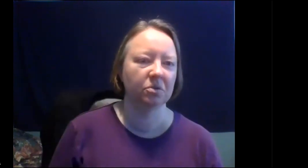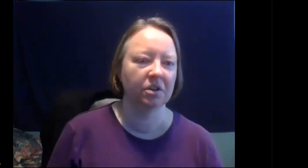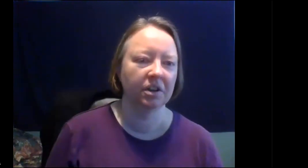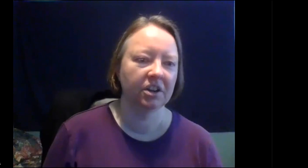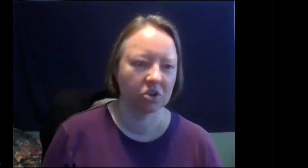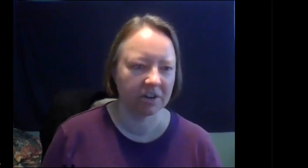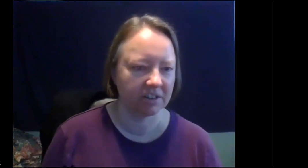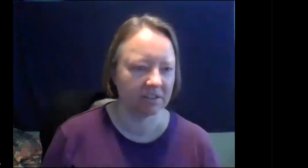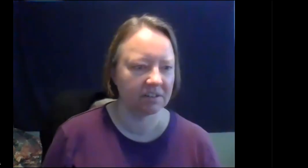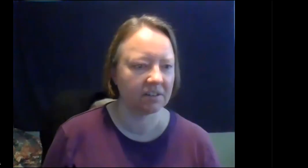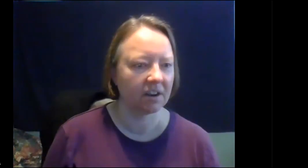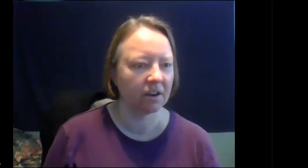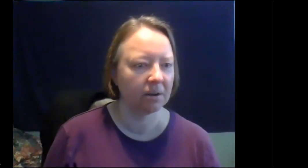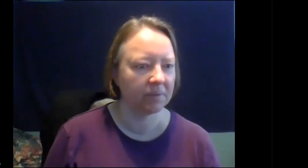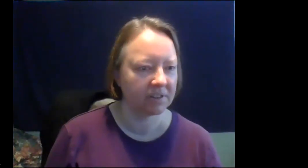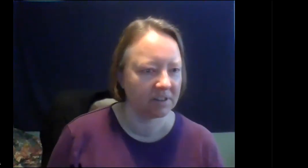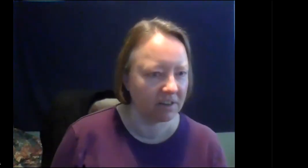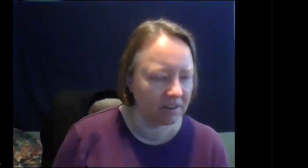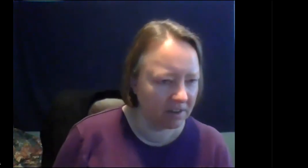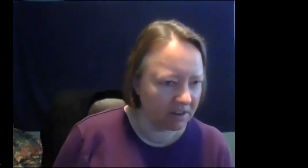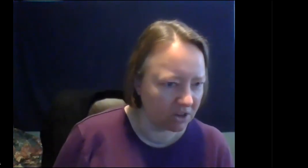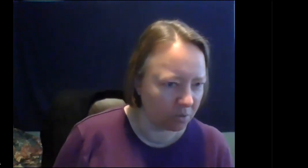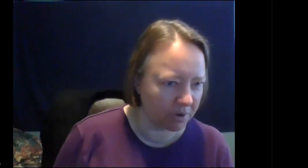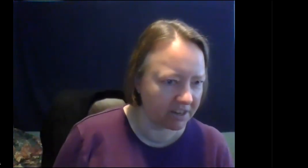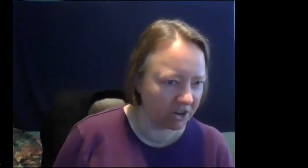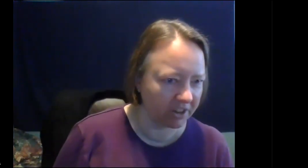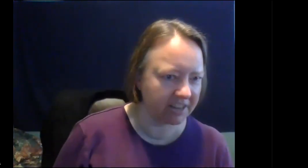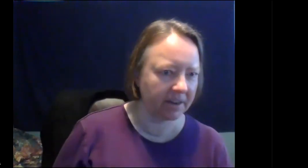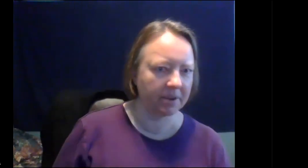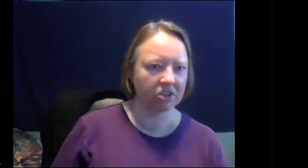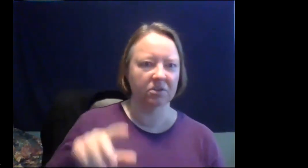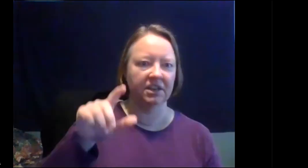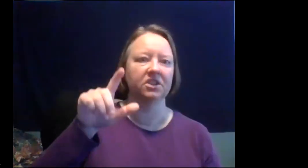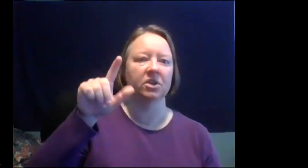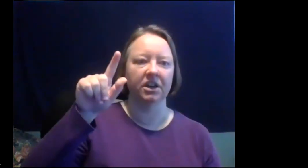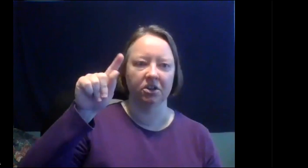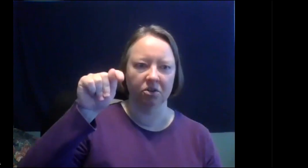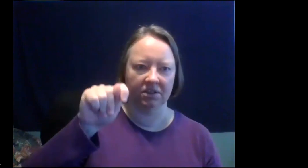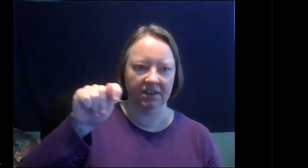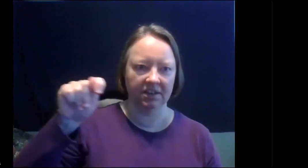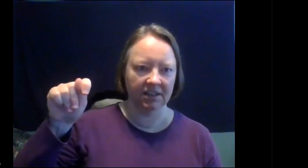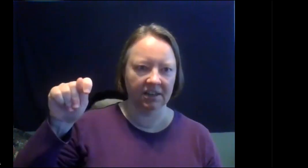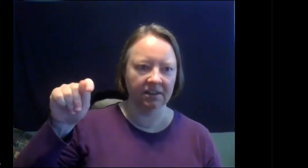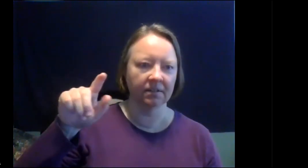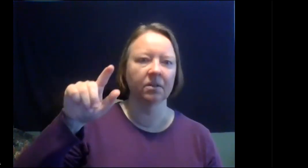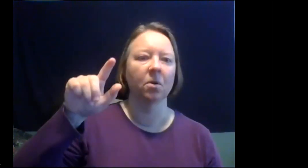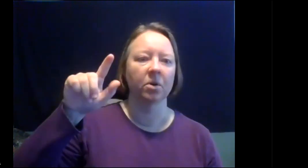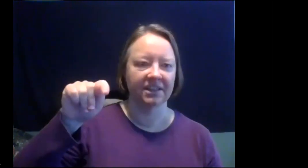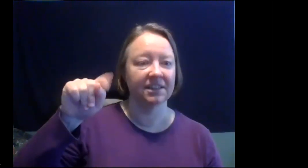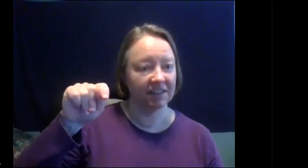2 choices. Let's see. So Brenda, your last name has 2 T's. You can either do TT or